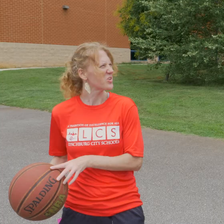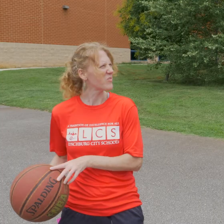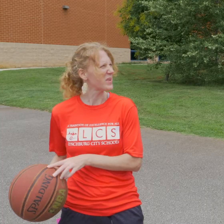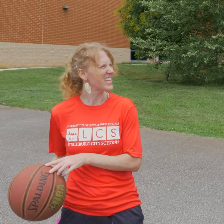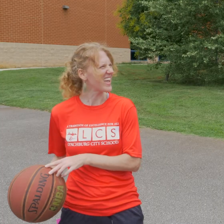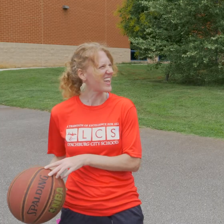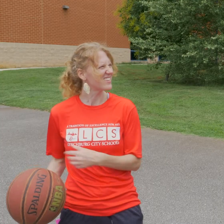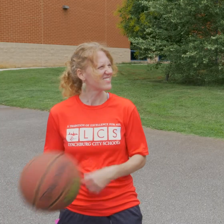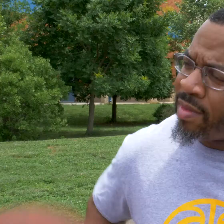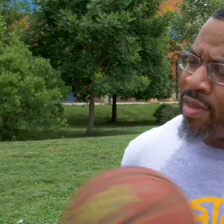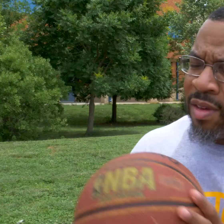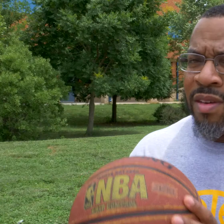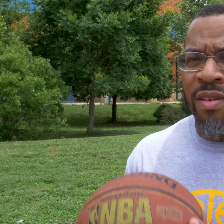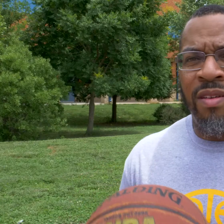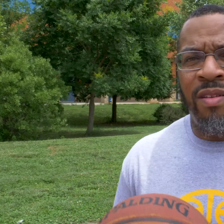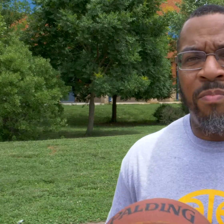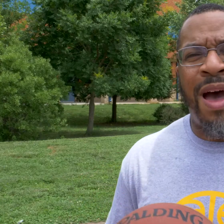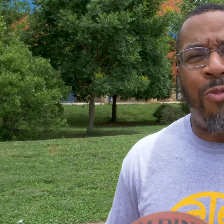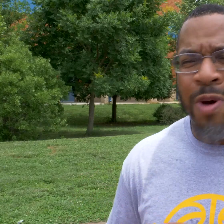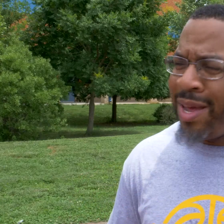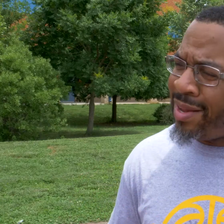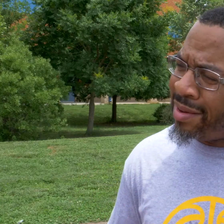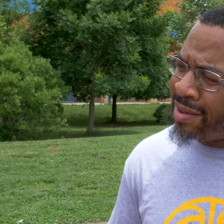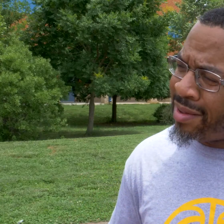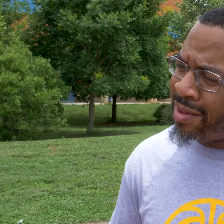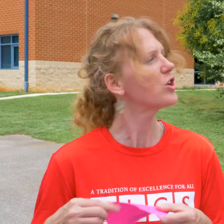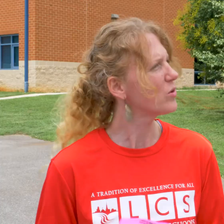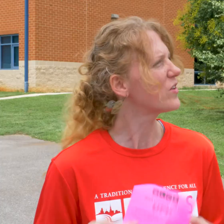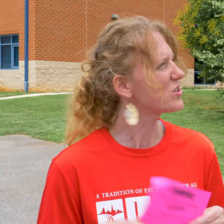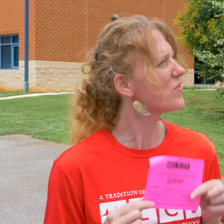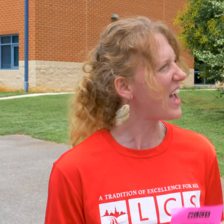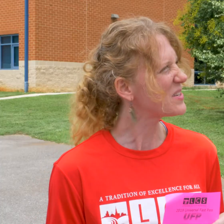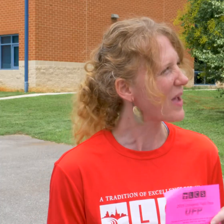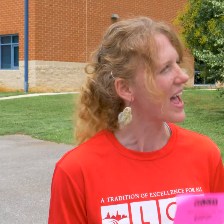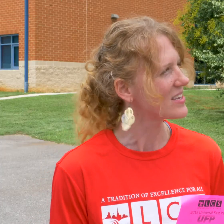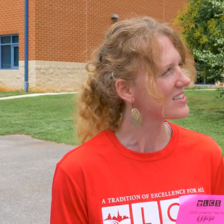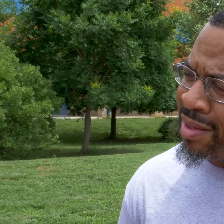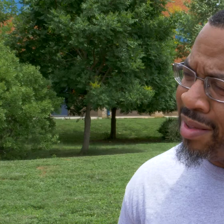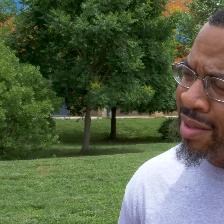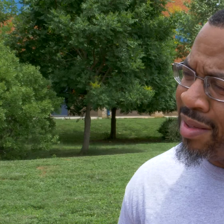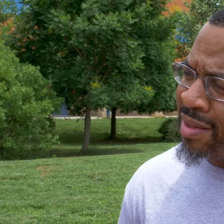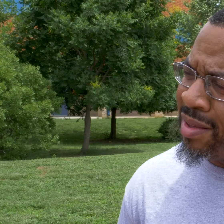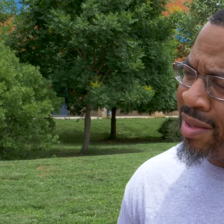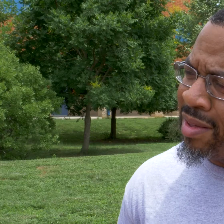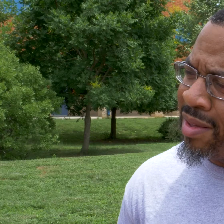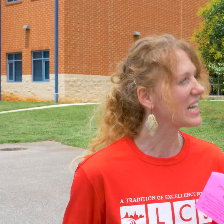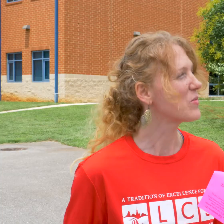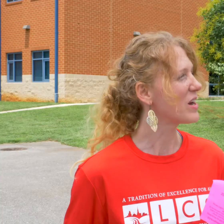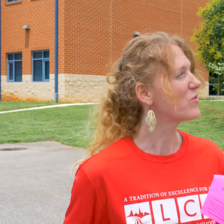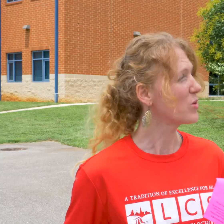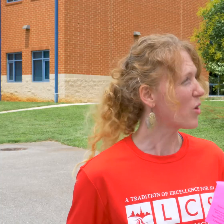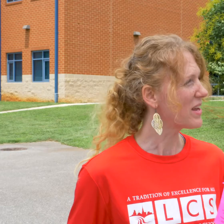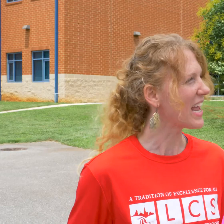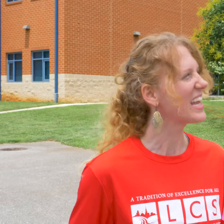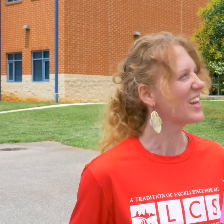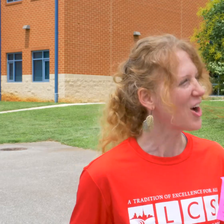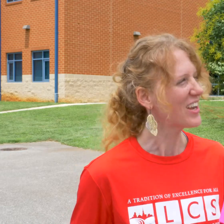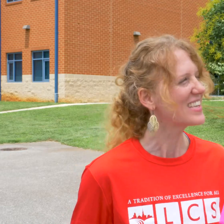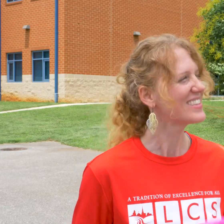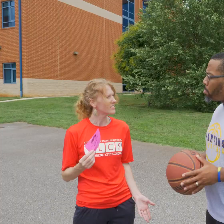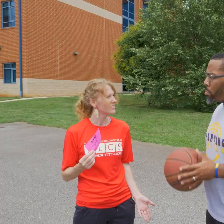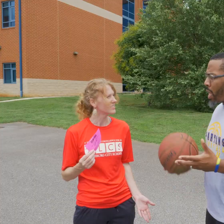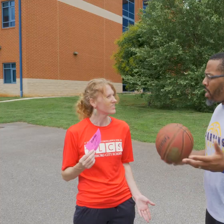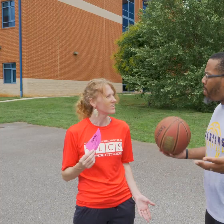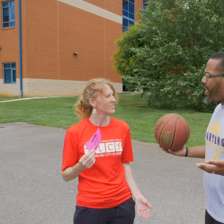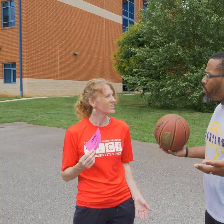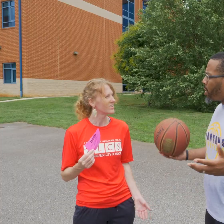So, got your UFP yet? My what? Your Universal Fast Pass. It's the easiest way to get ready for enrollment day in